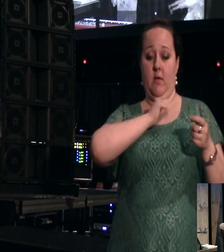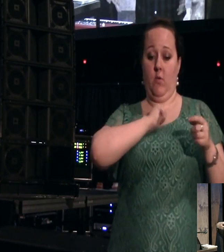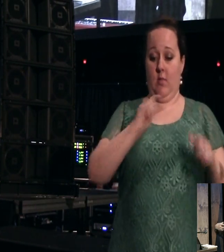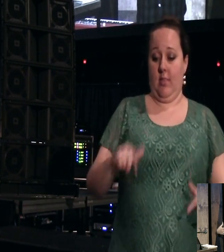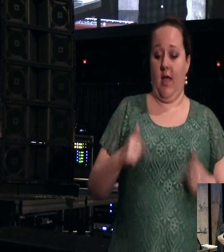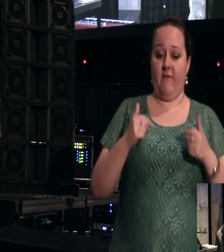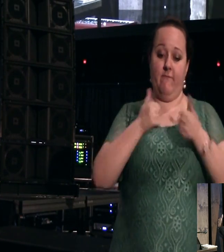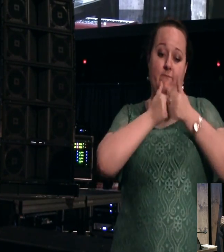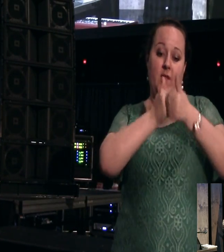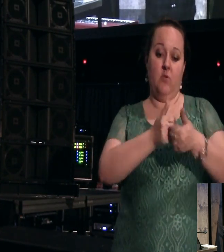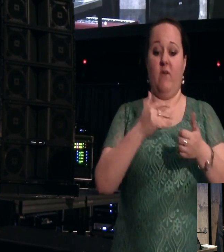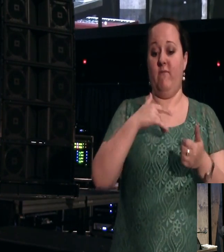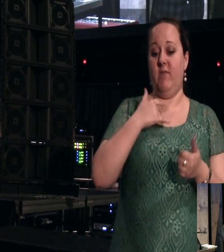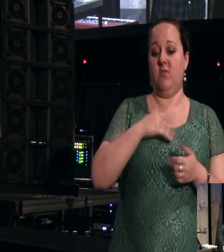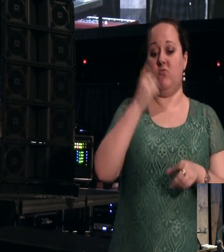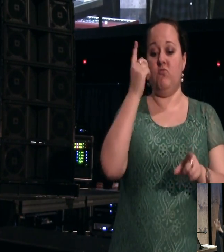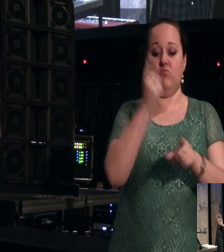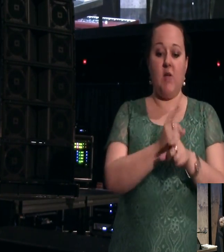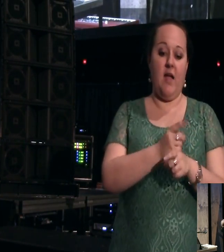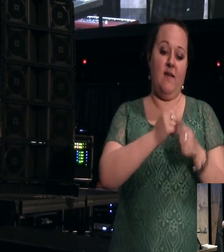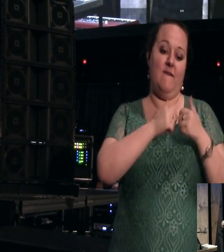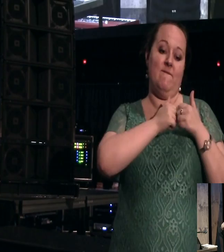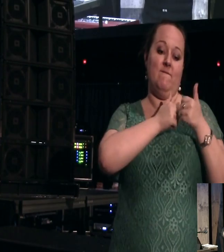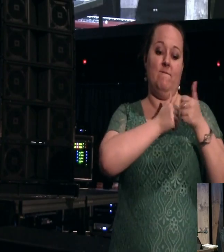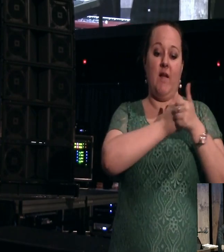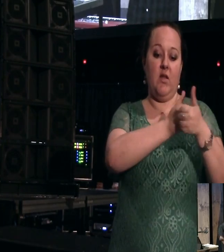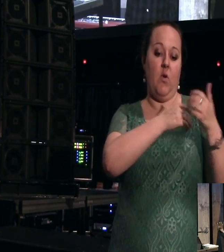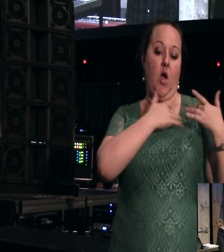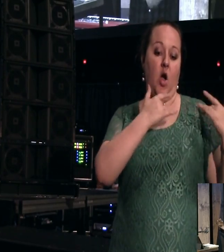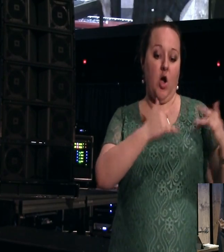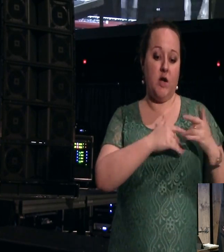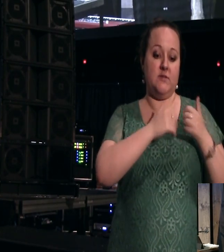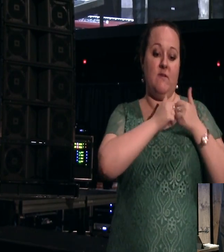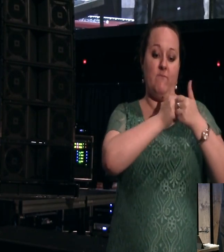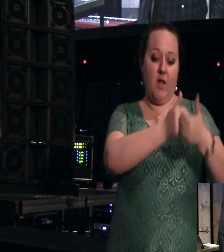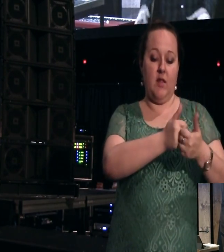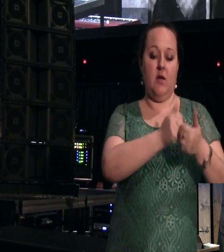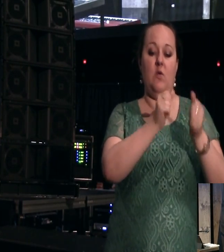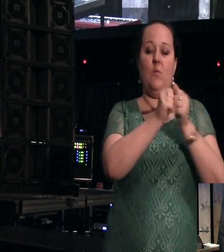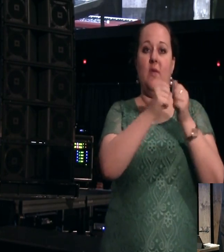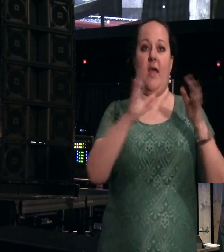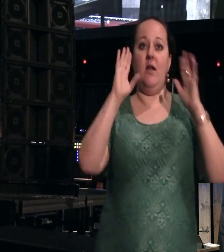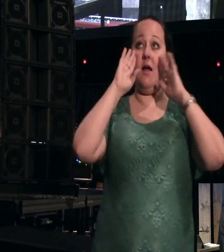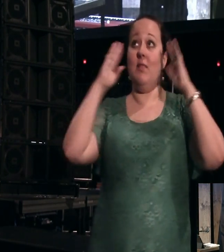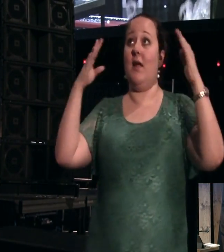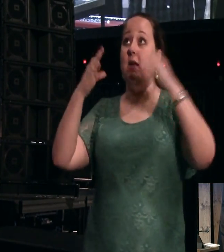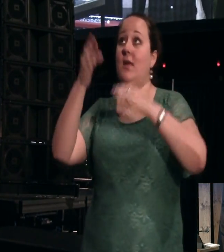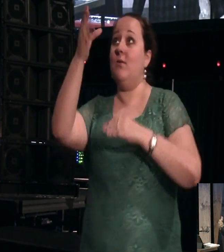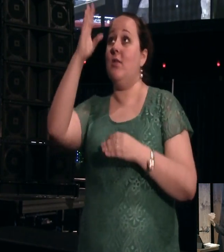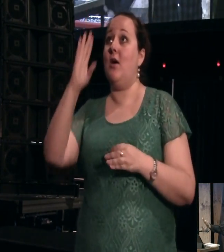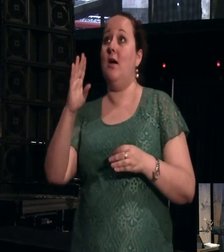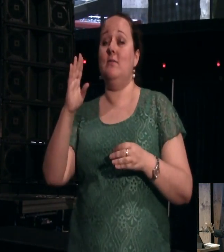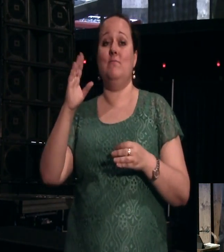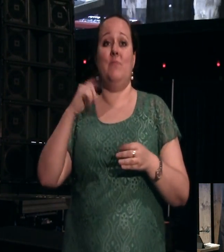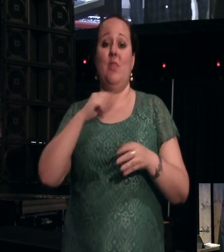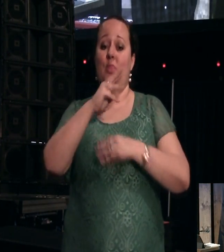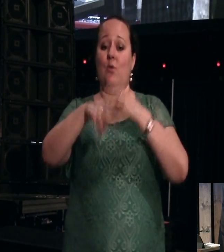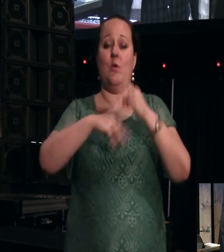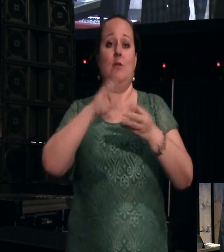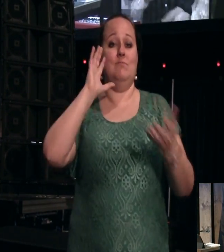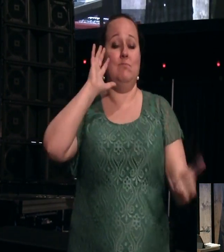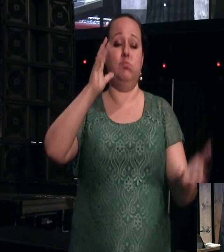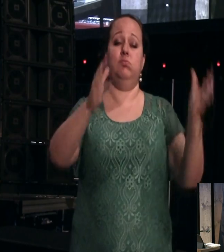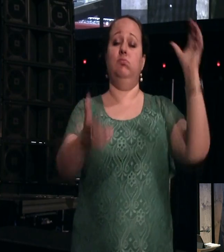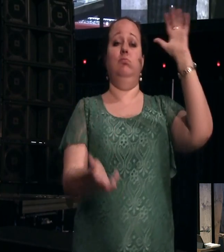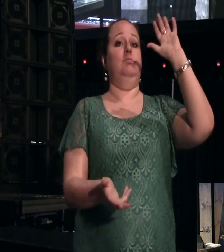we just run our own play, we do what feels right, we follow our hearts without first getting a new and aligned